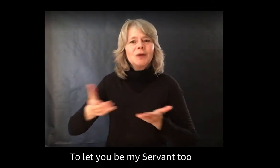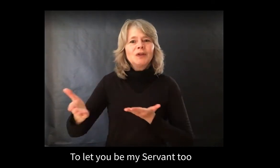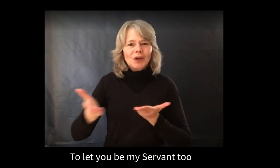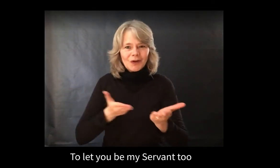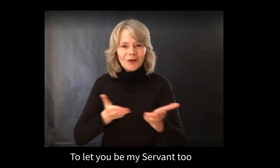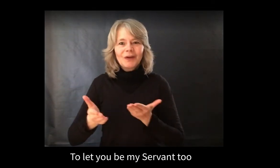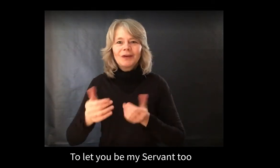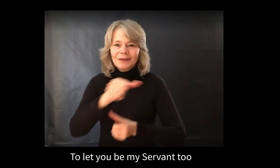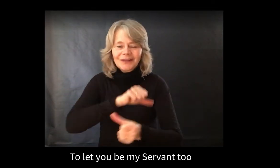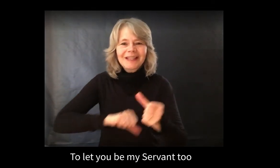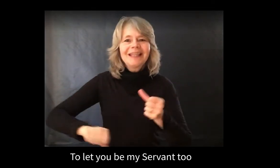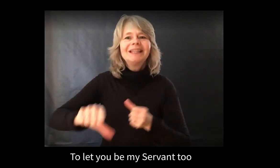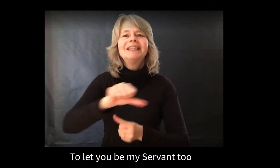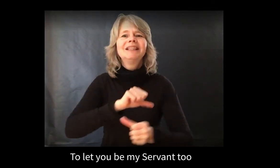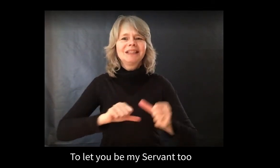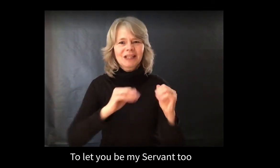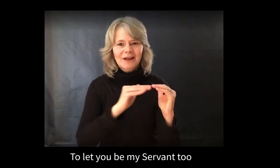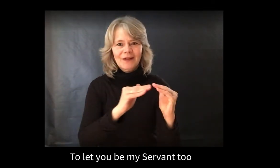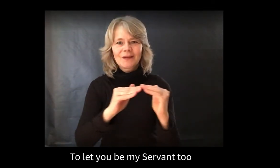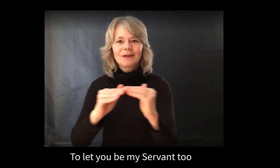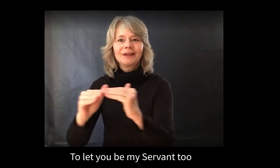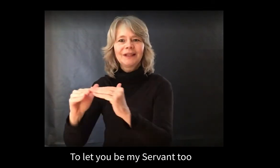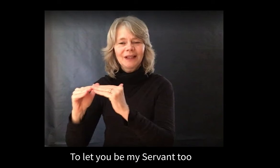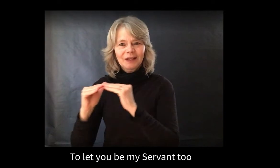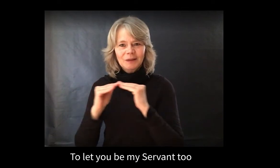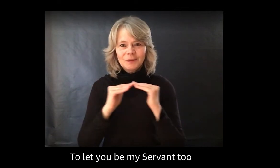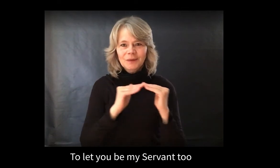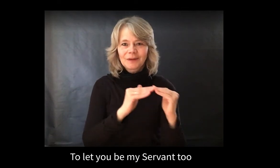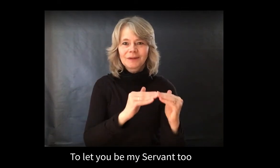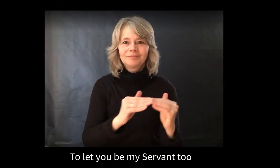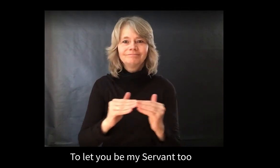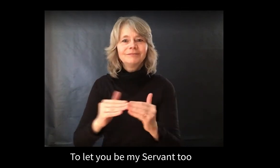have the grace to let you be my